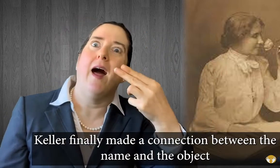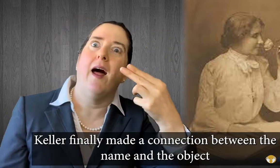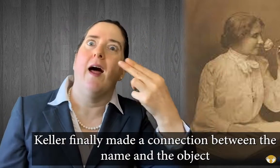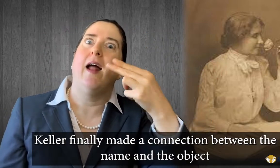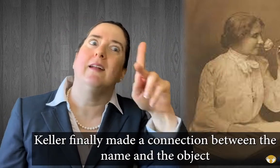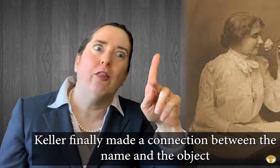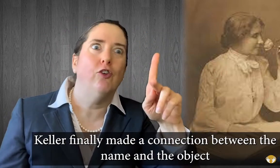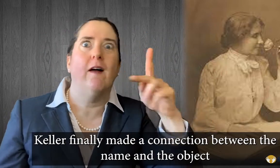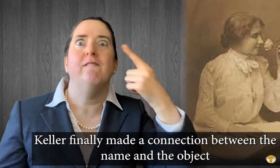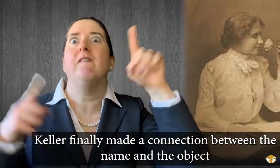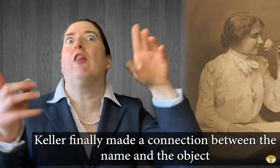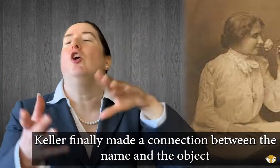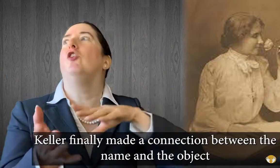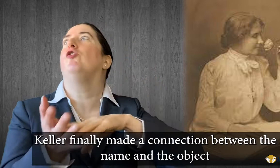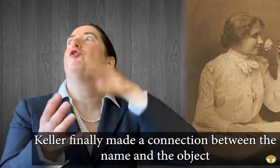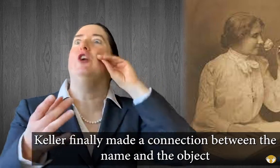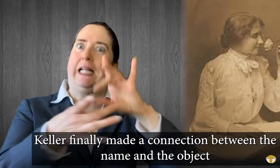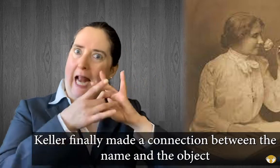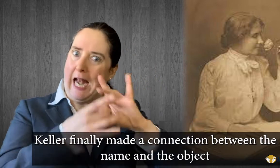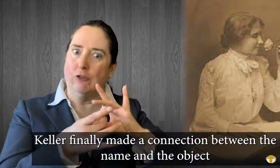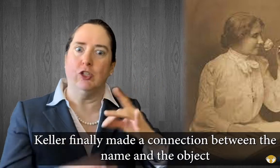Keller finally made a connection between the name and the object.